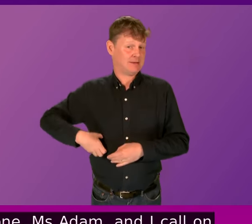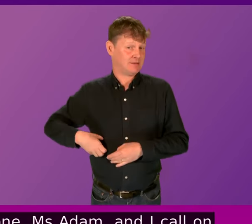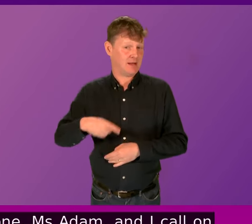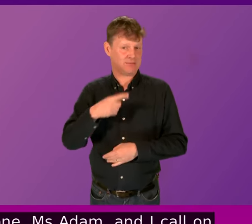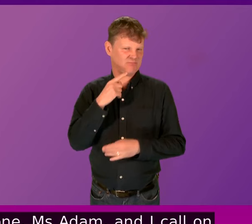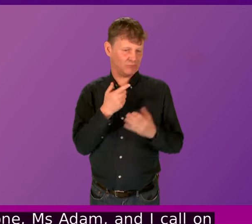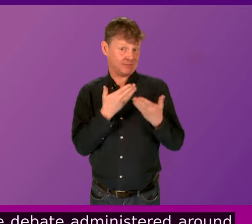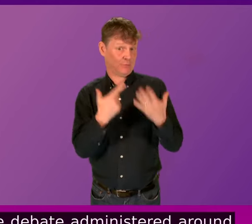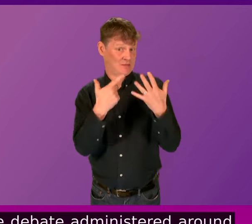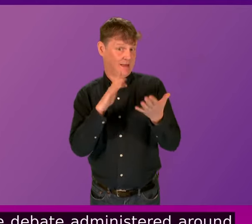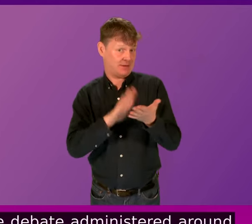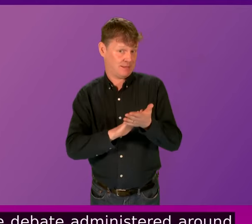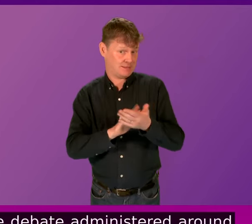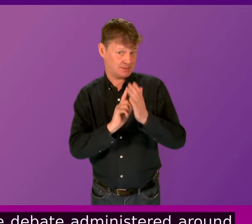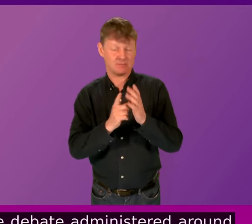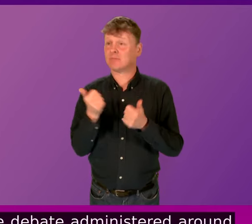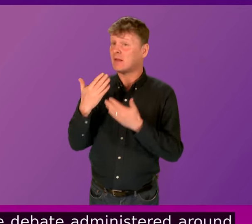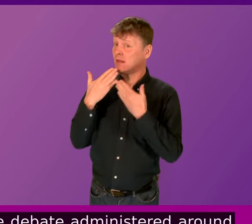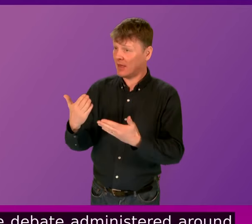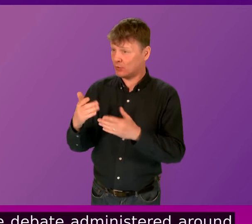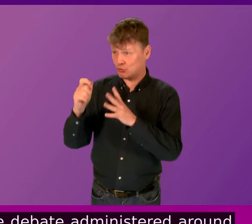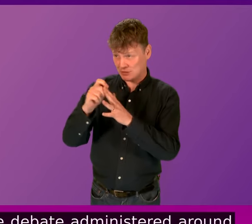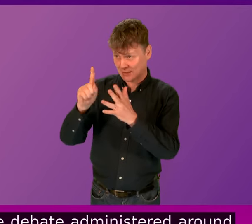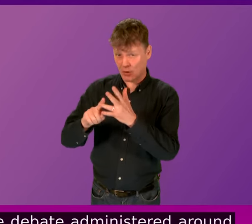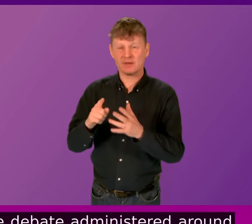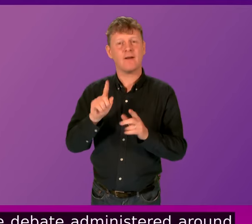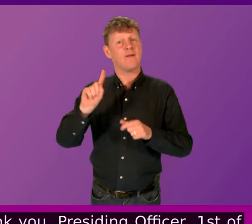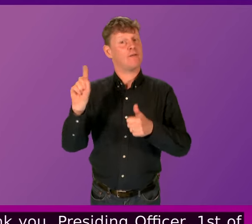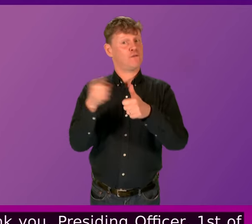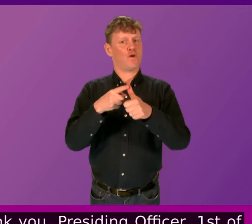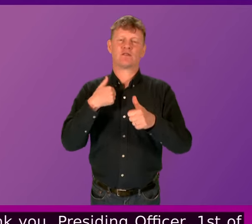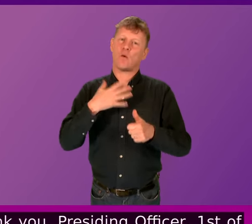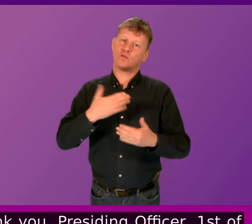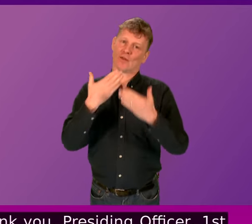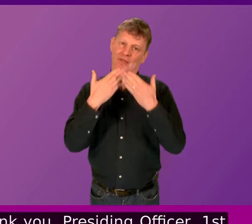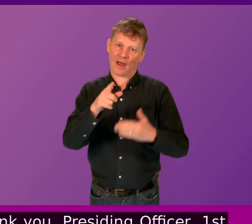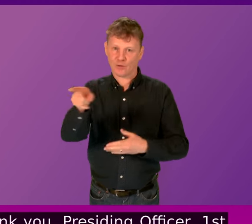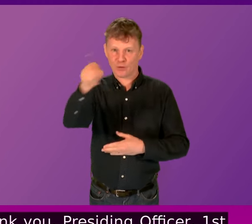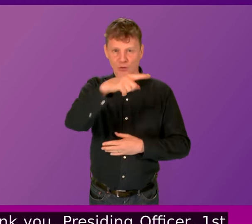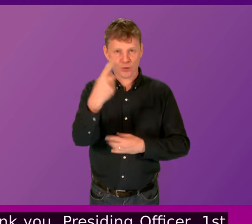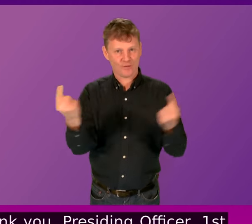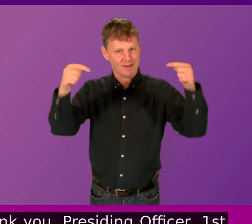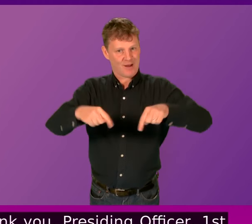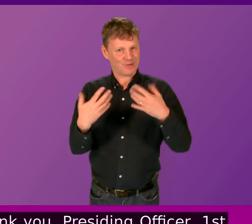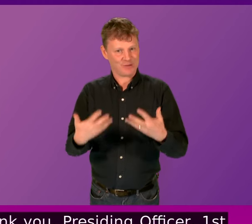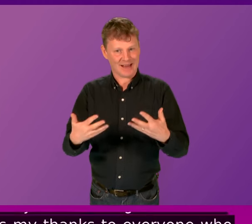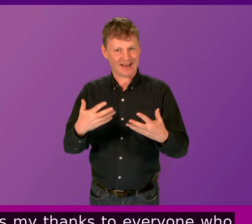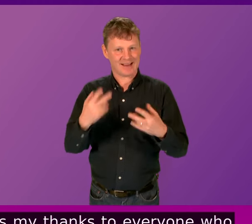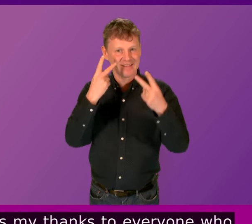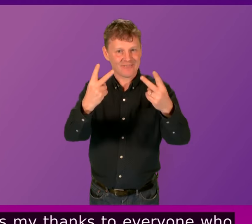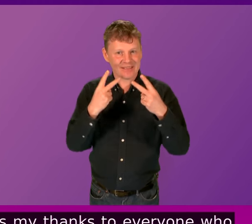you, Presiding Officer. First of all, I'd like to express my thanks to everyone who's attended the debate today and for